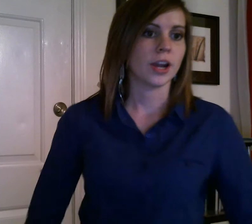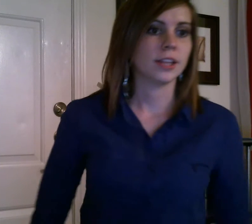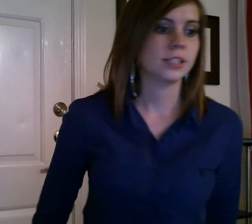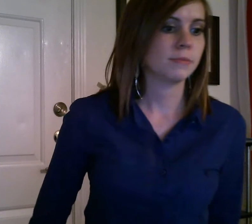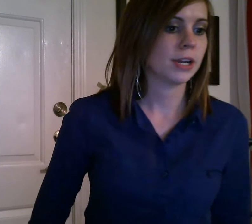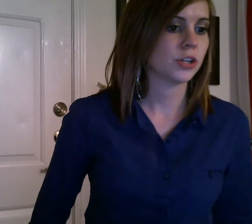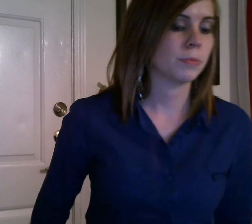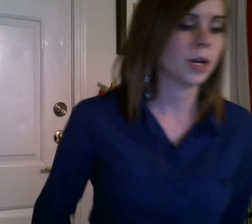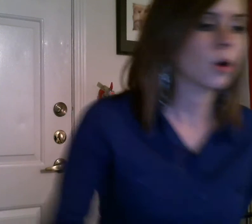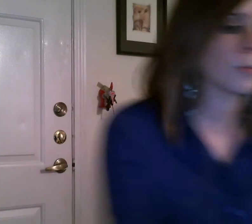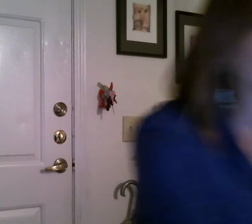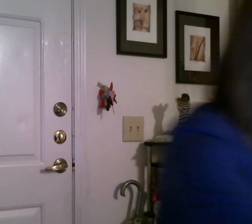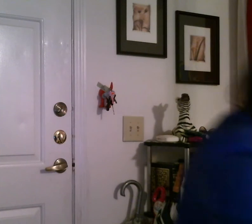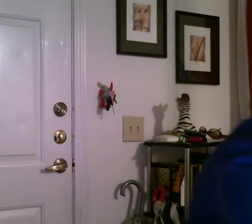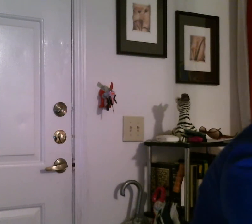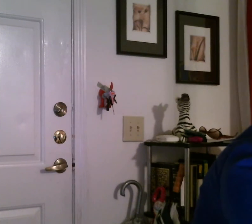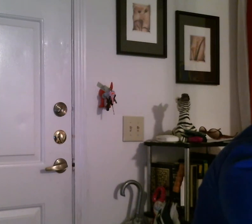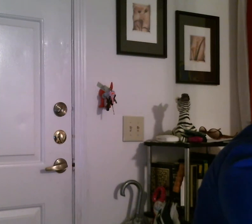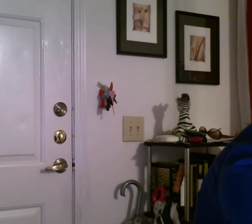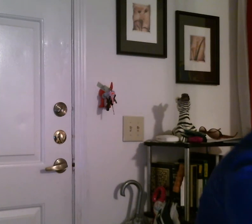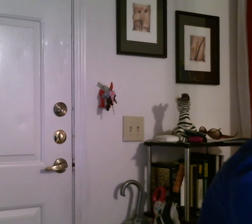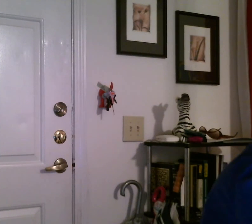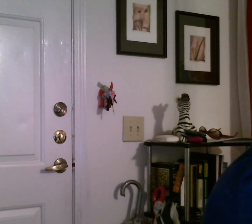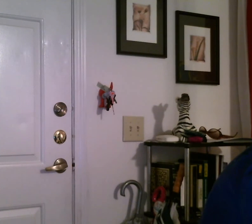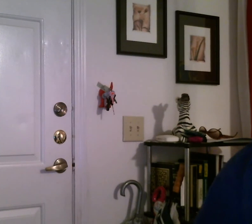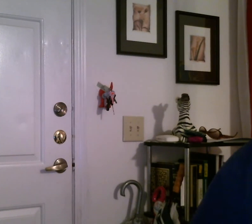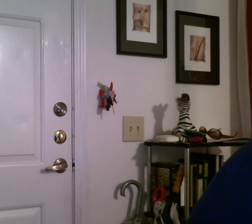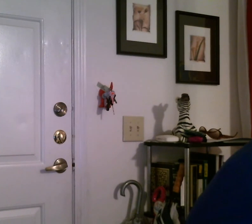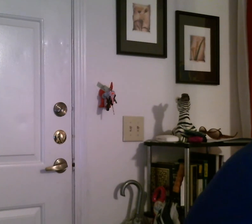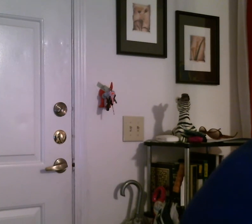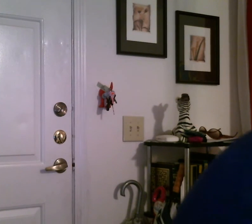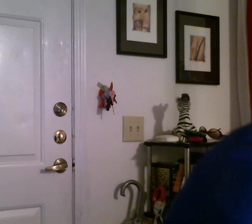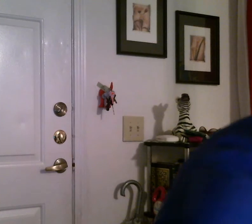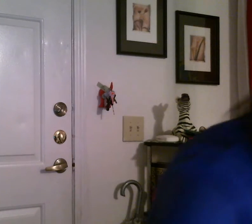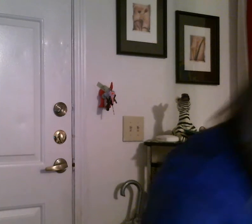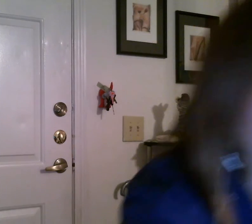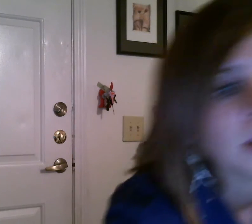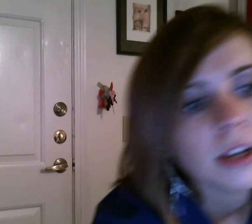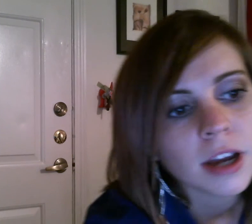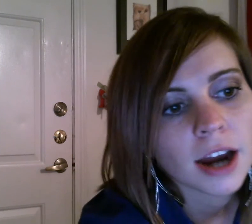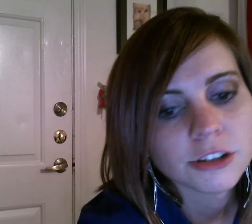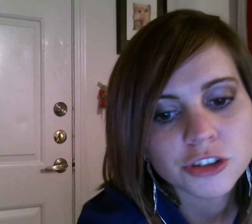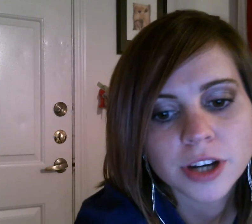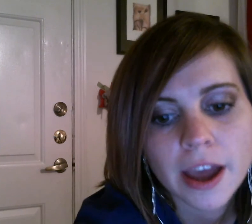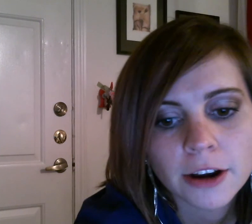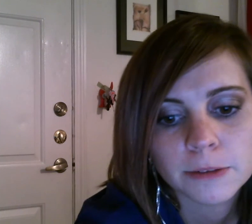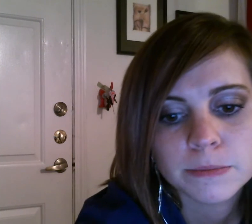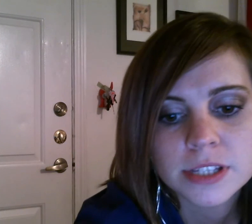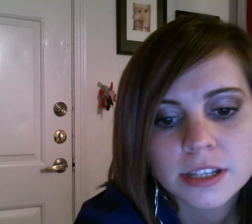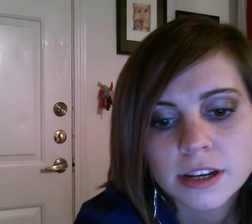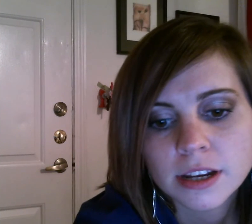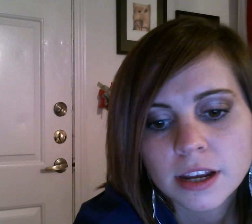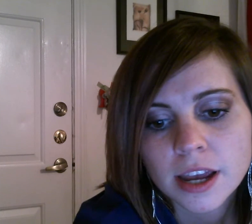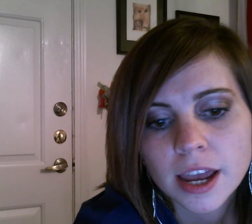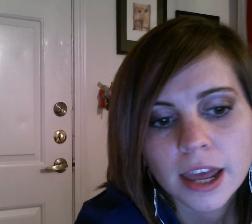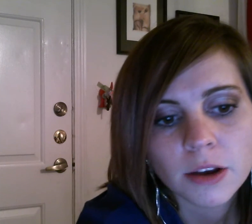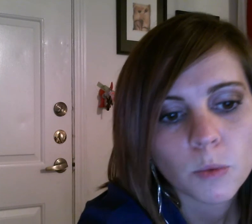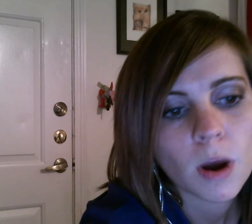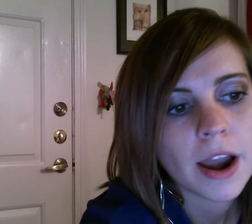All right, this is my interpreting homework for Khan University, talking about some hydrogen atoms and